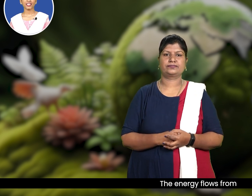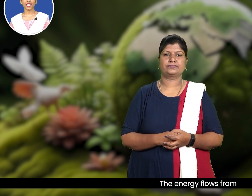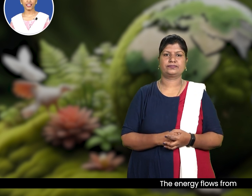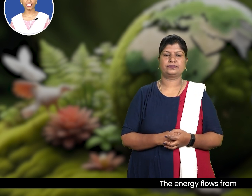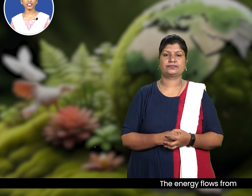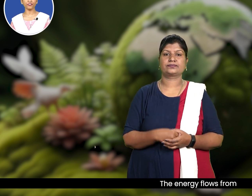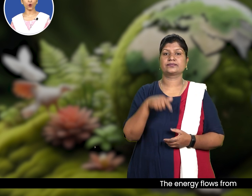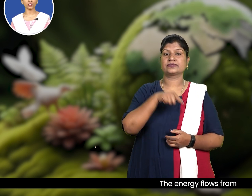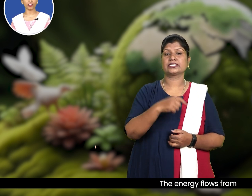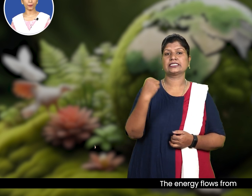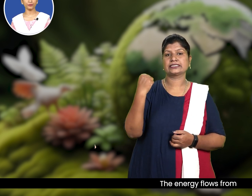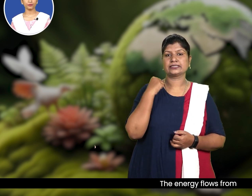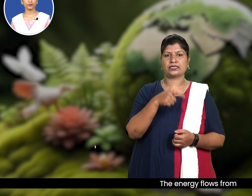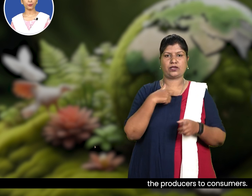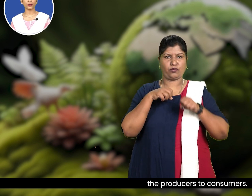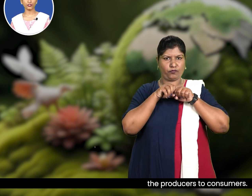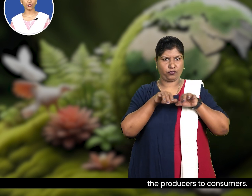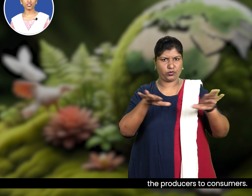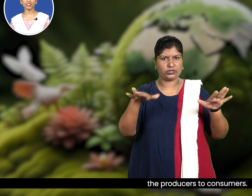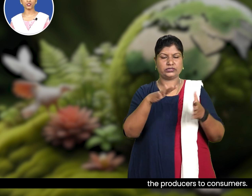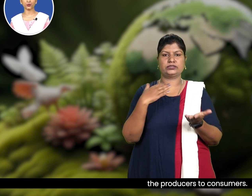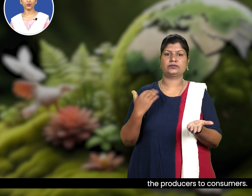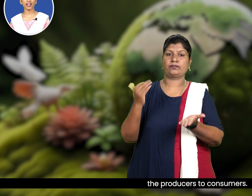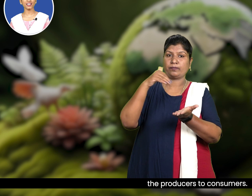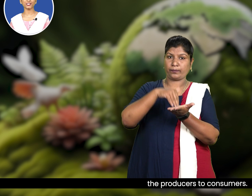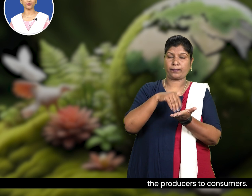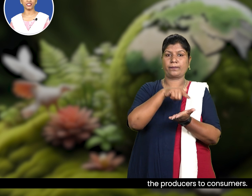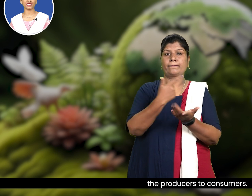The energy flows from the producers to consumers.